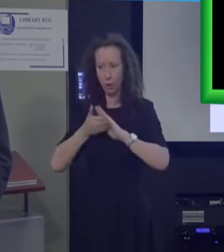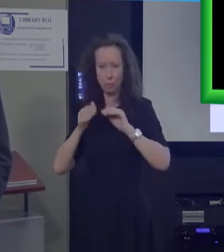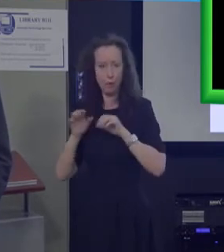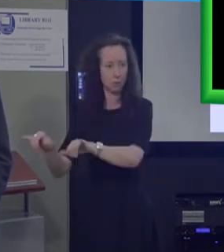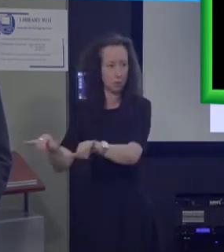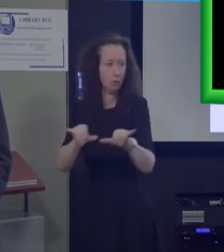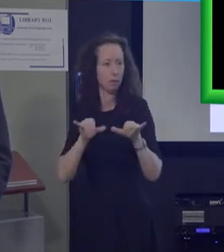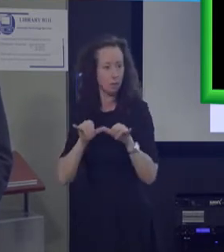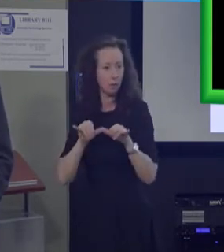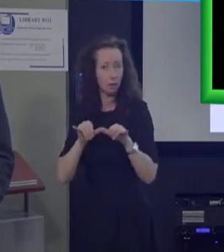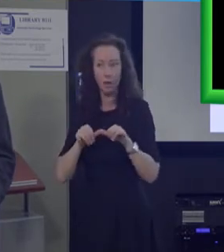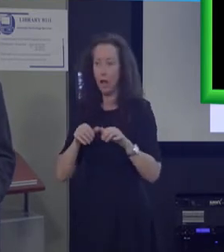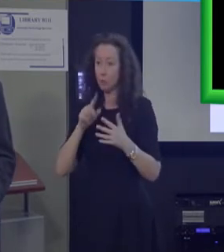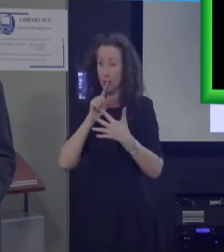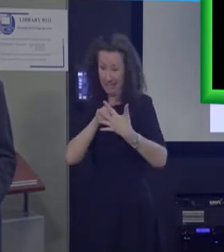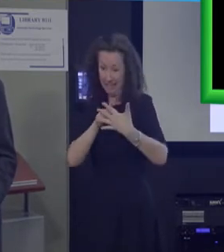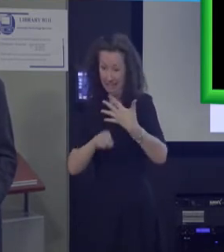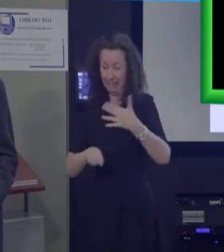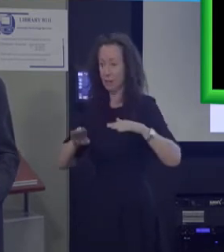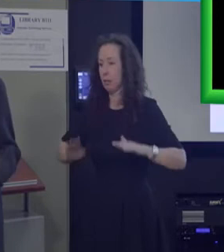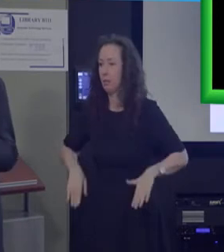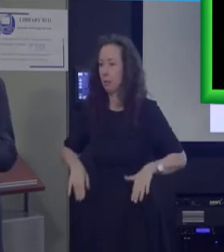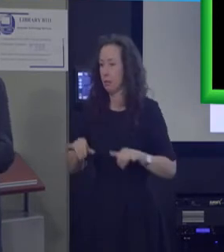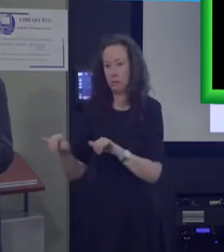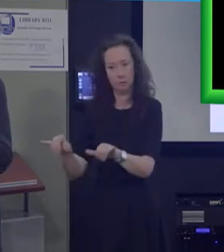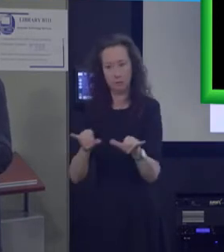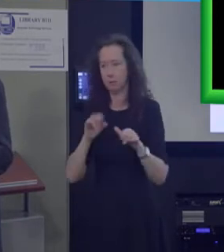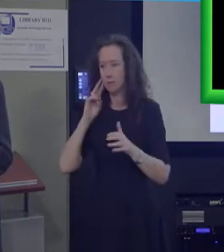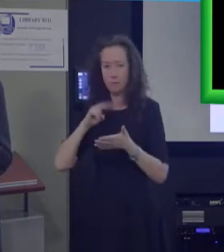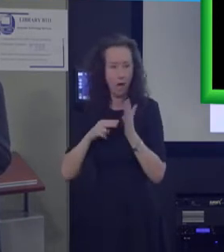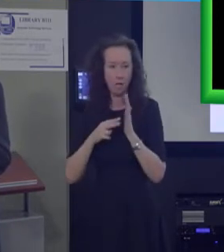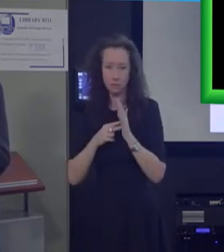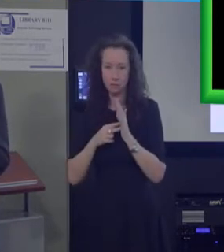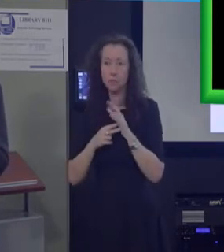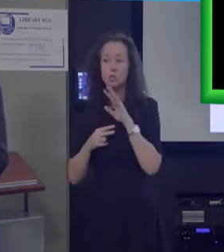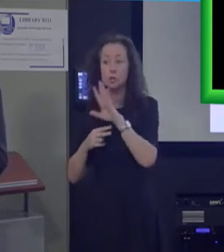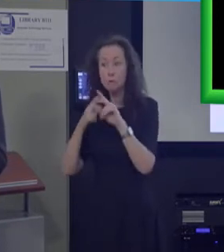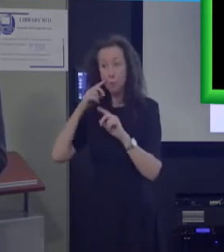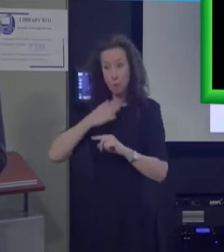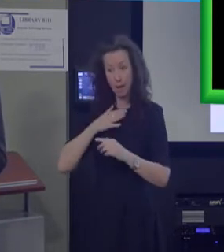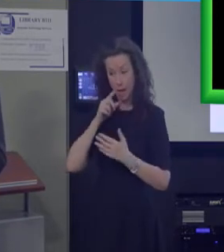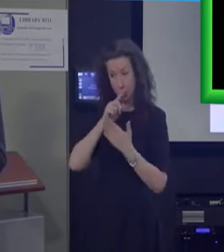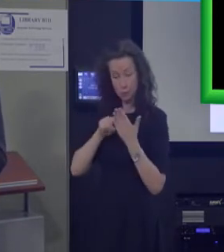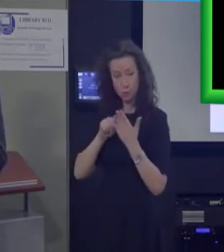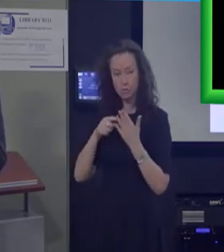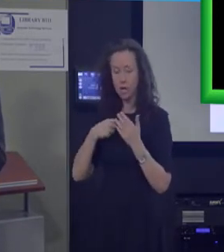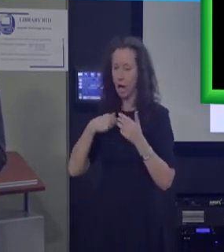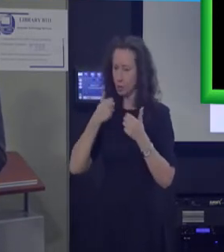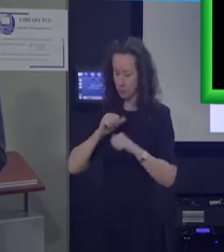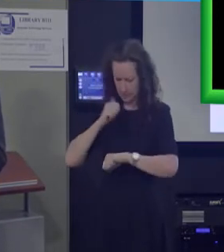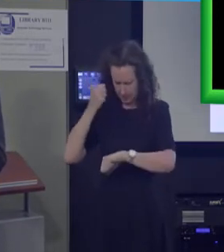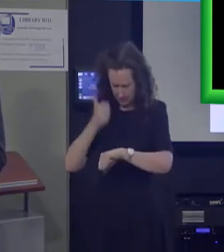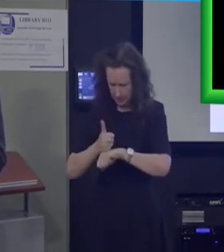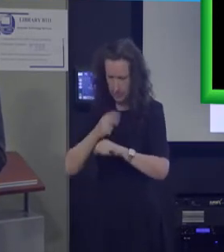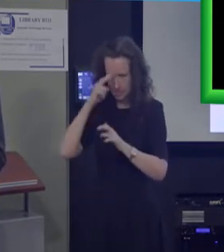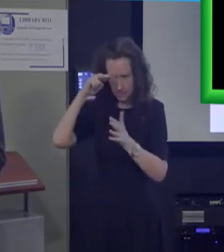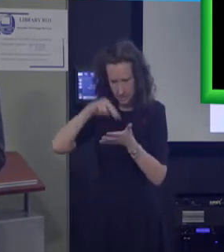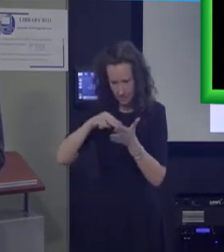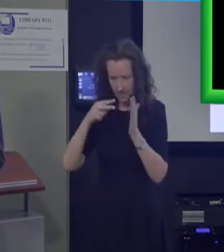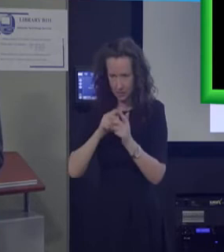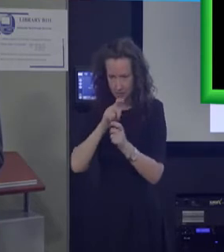define what you mean by them. In my own work, I really define very carefully what I mean by a certain kind of